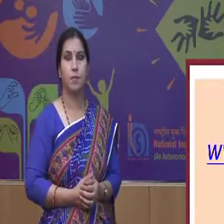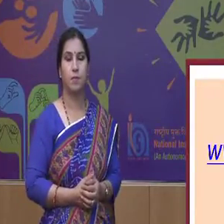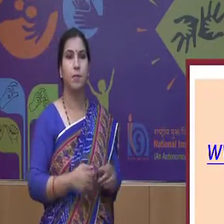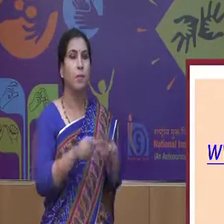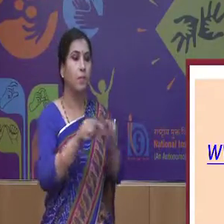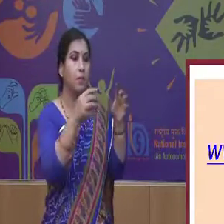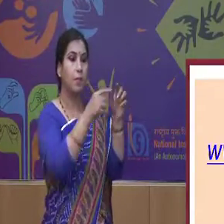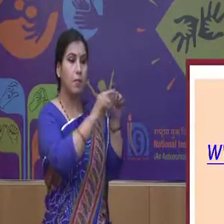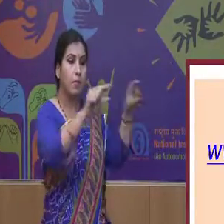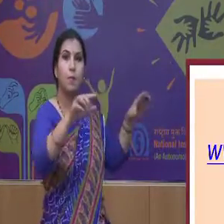at